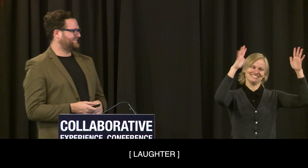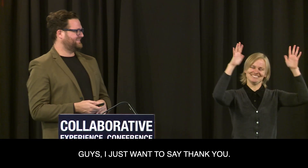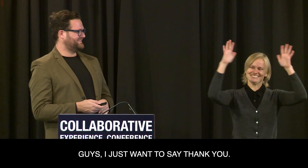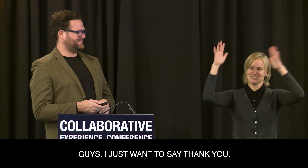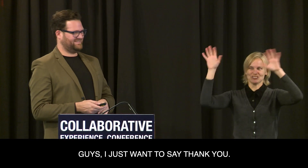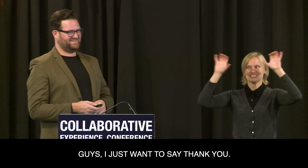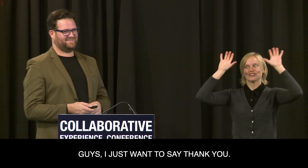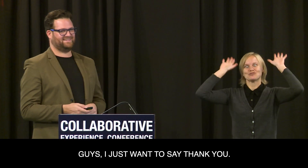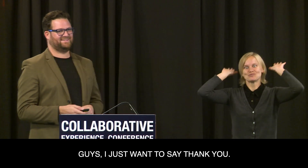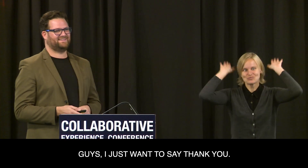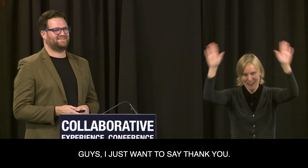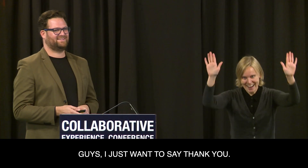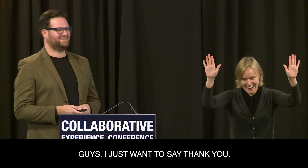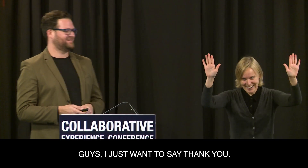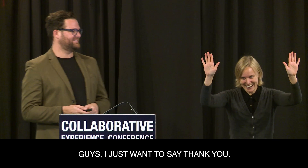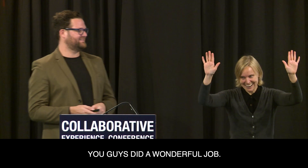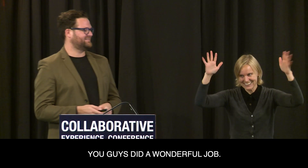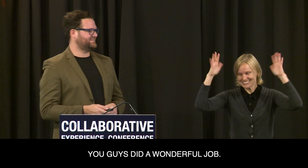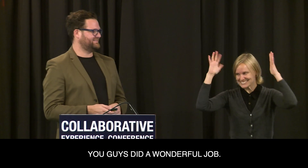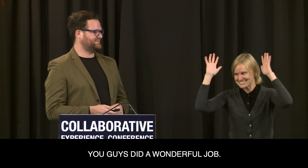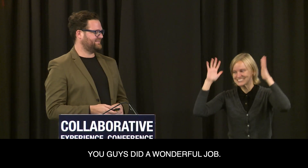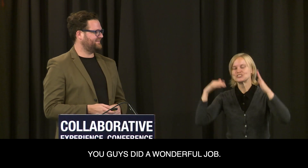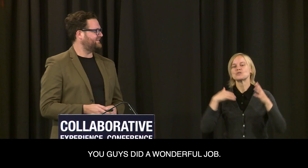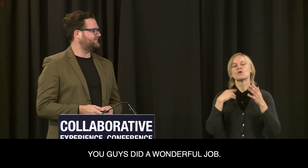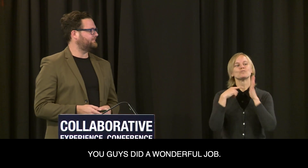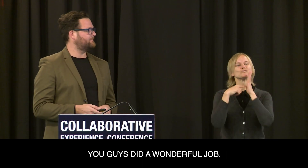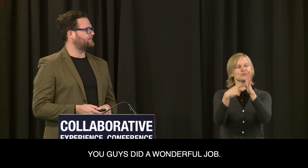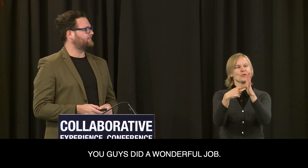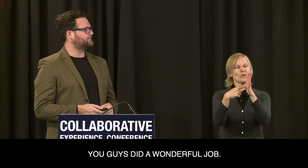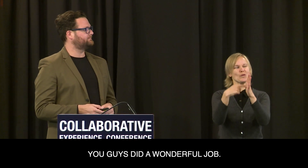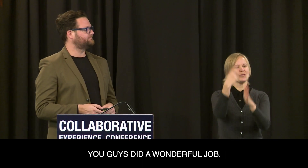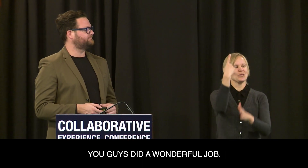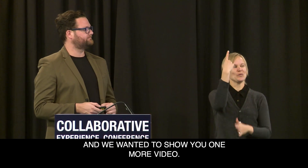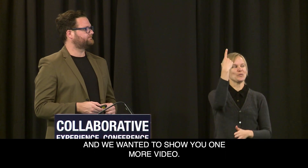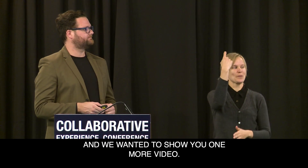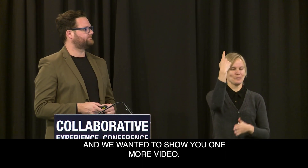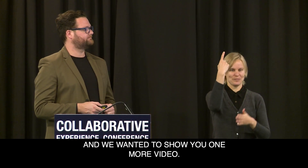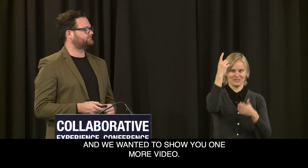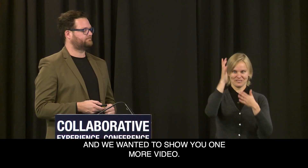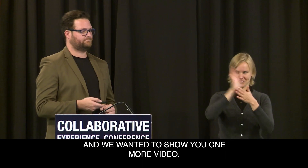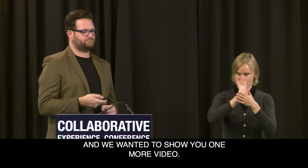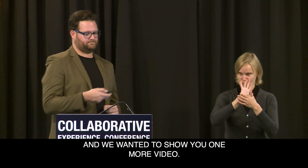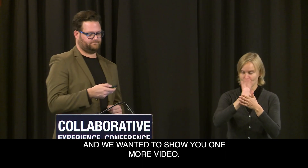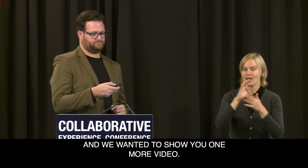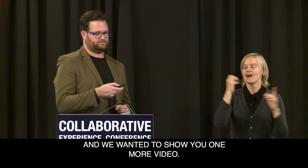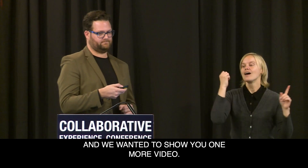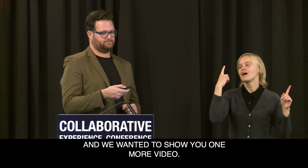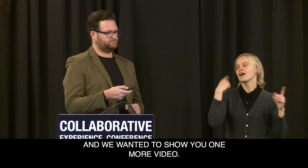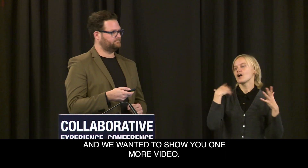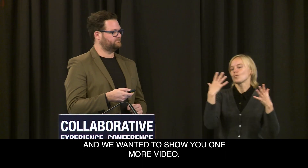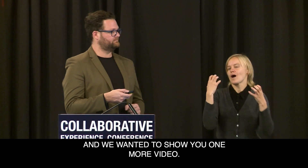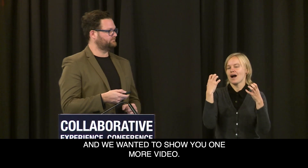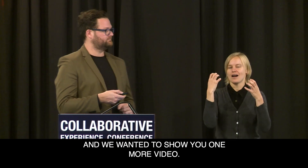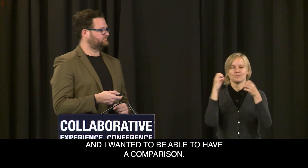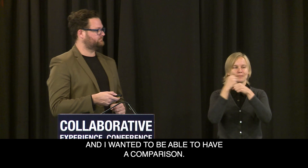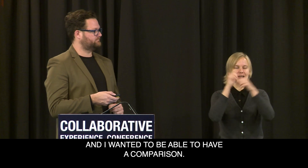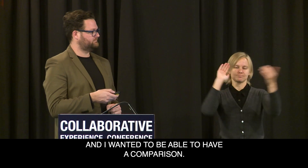So, guys, I just want to say thank you. You guys did a wonderful job. And we wanted to show you one more video. And